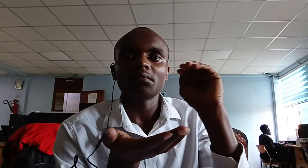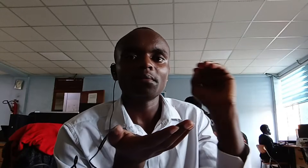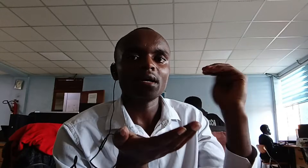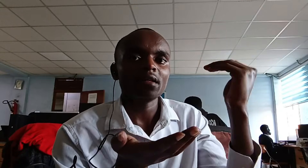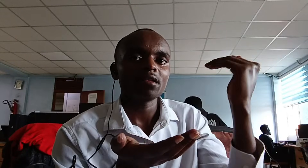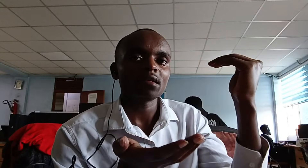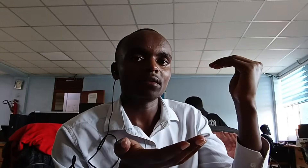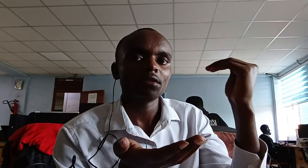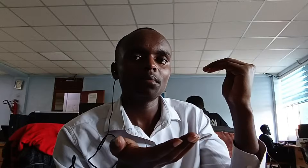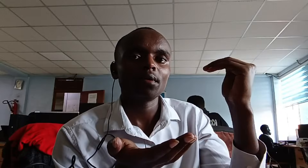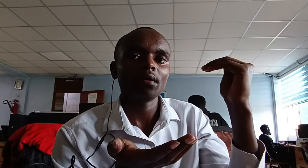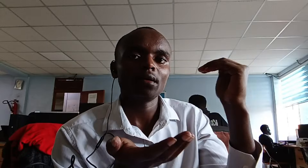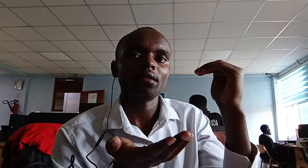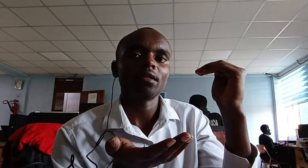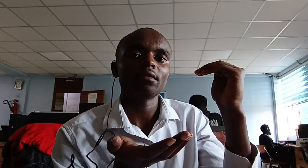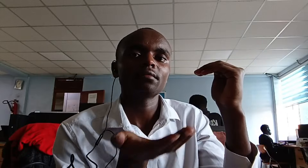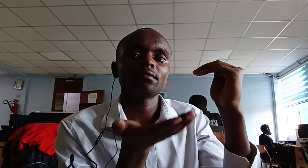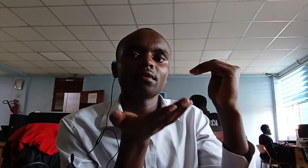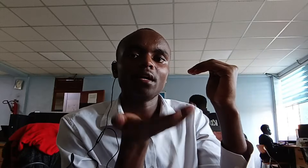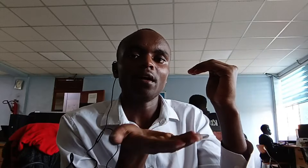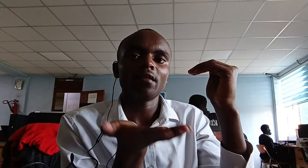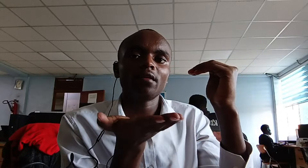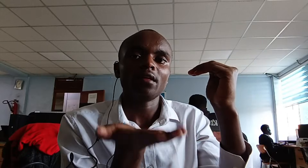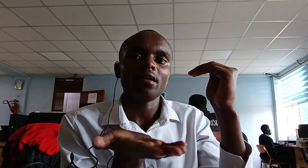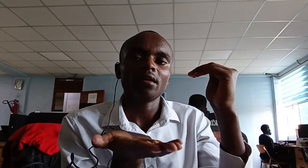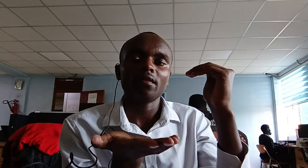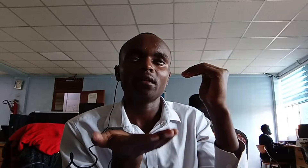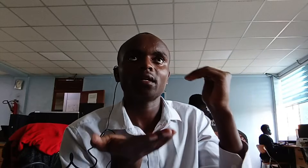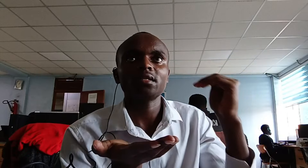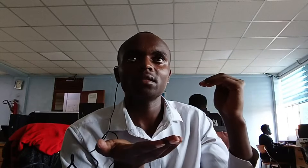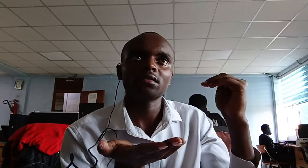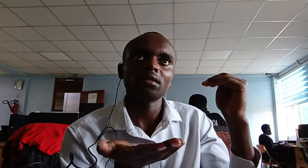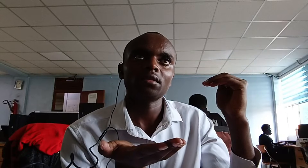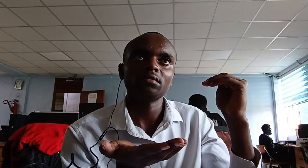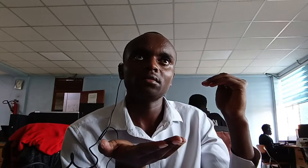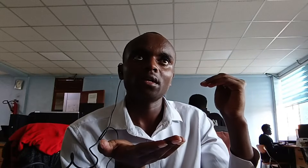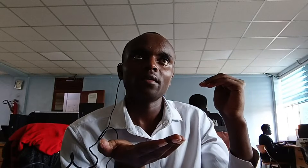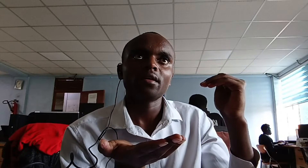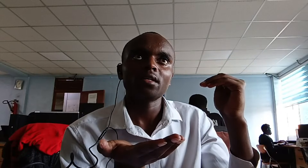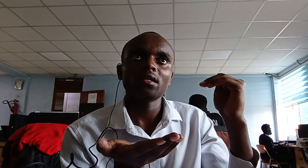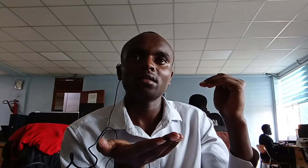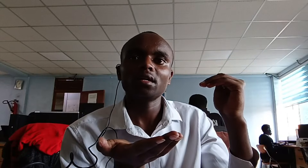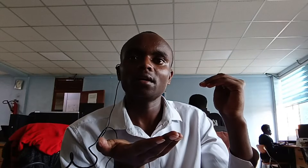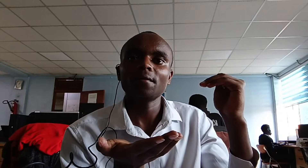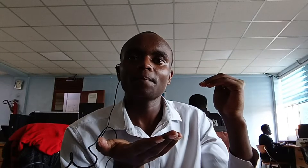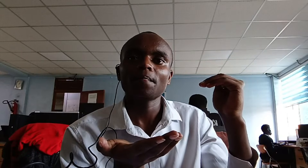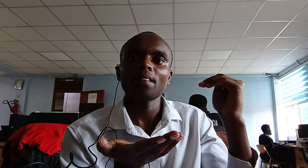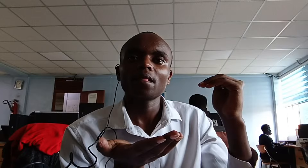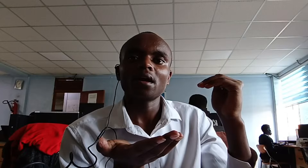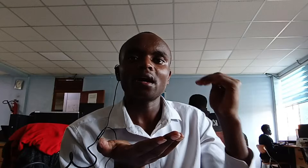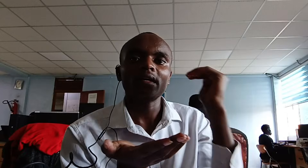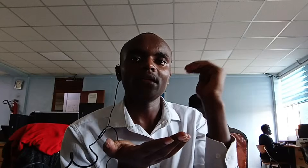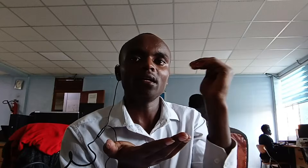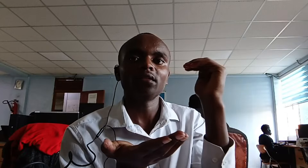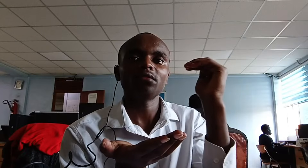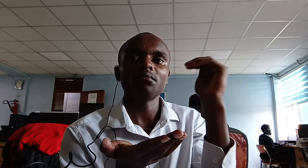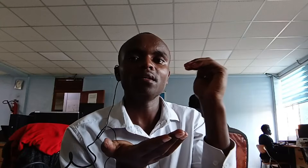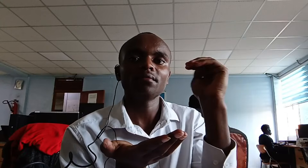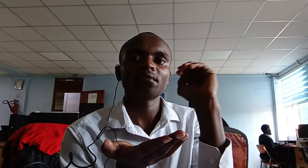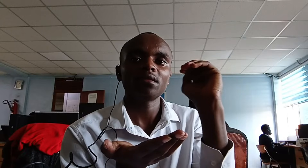Remember this hand shape, yeah. Then the right hand side, the right hand should be this hand